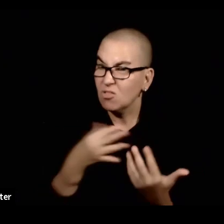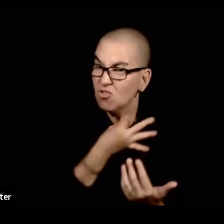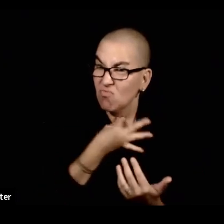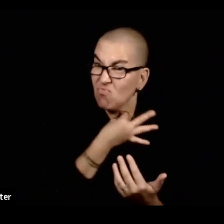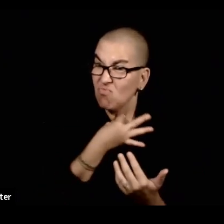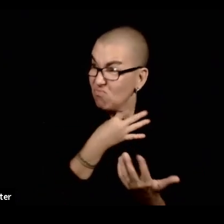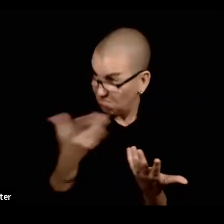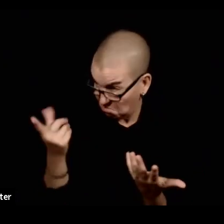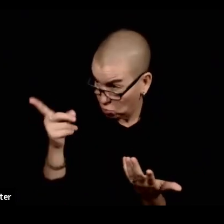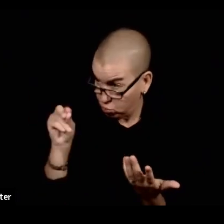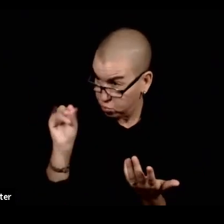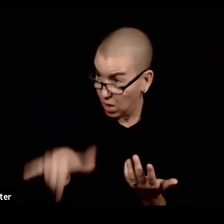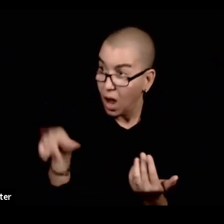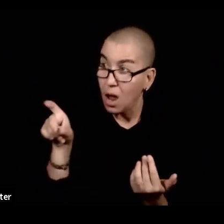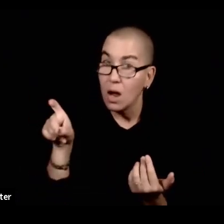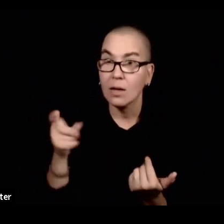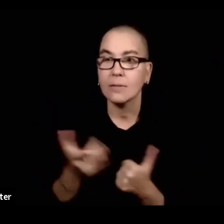I'll turn that one to Chris.